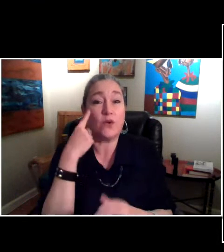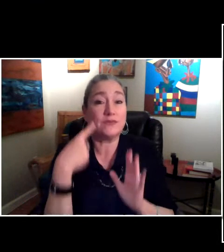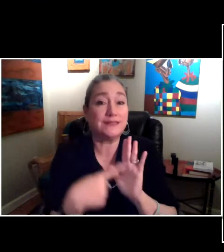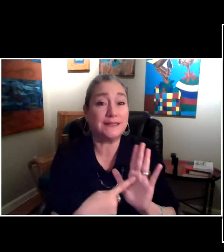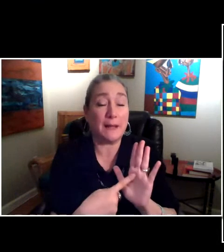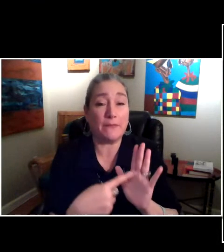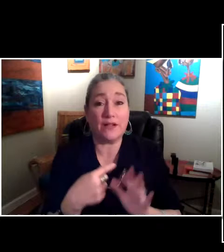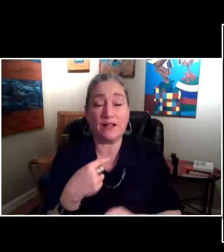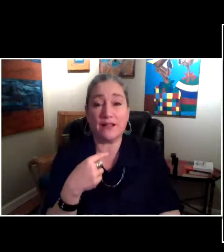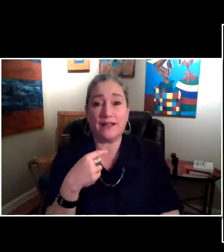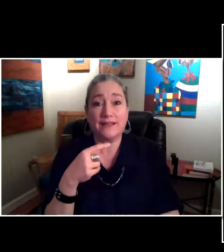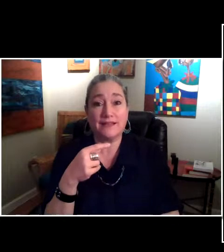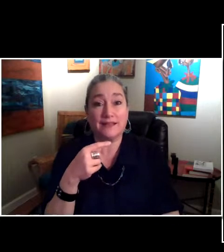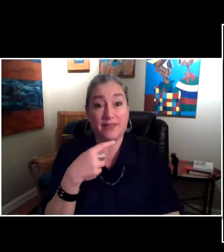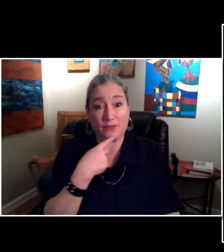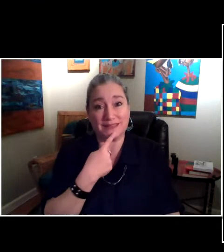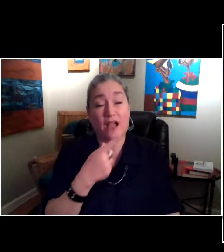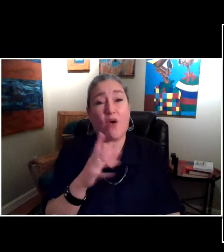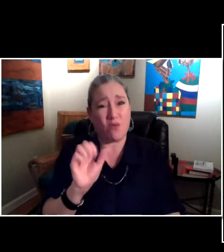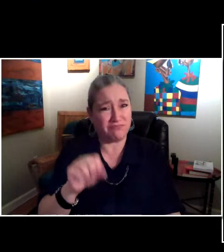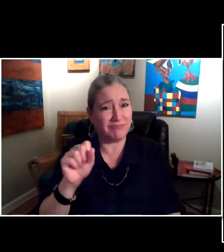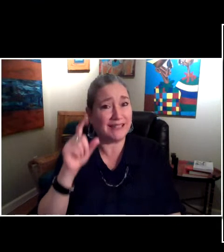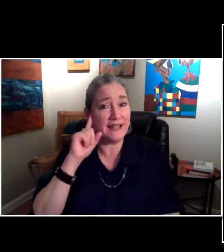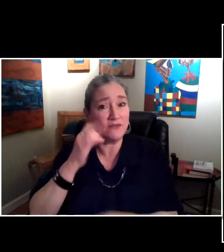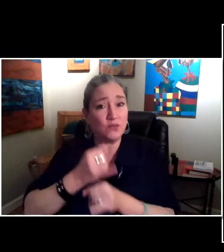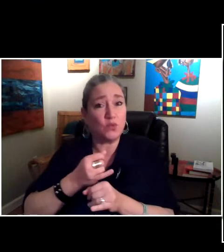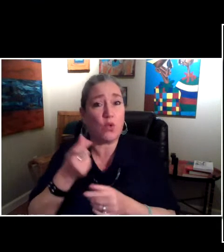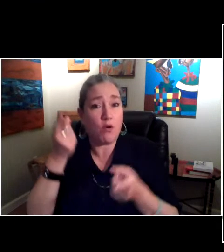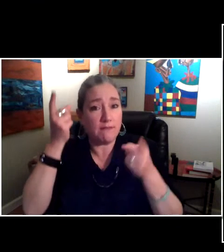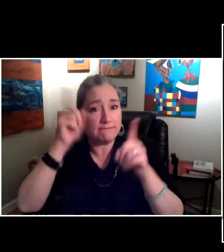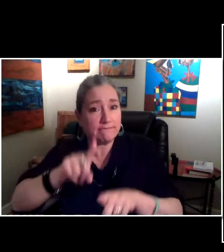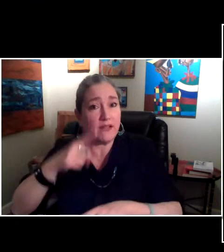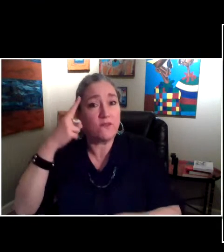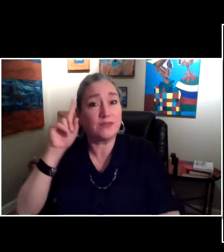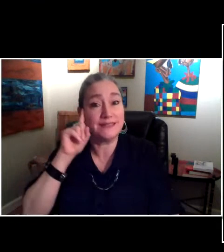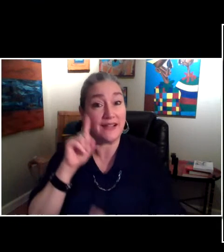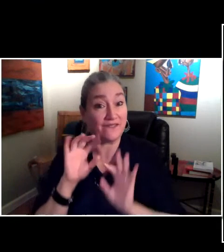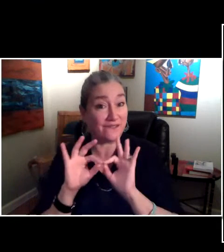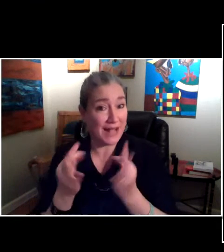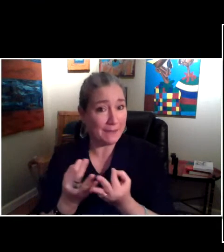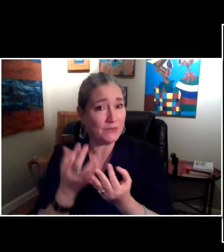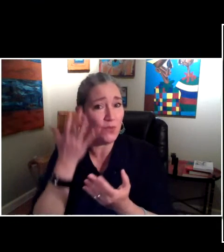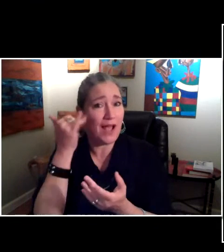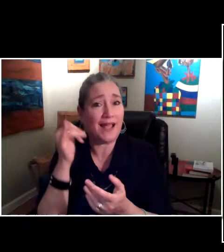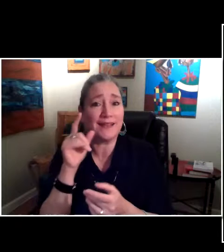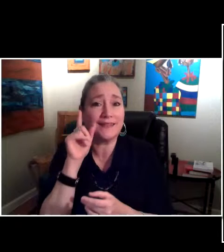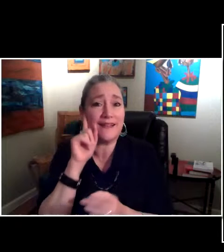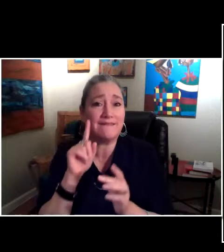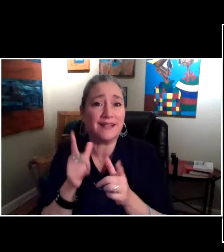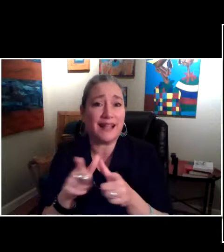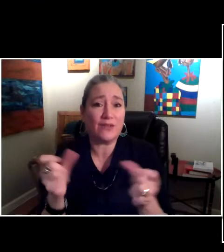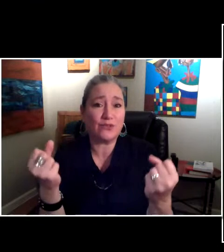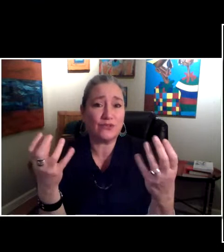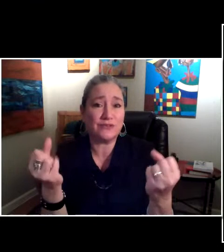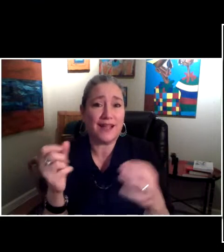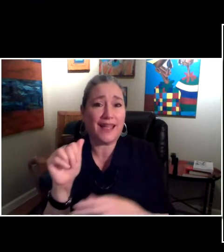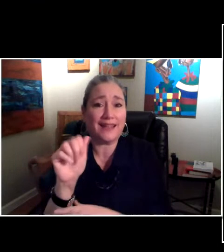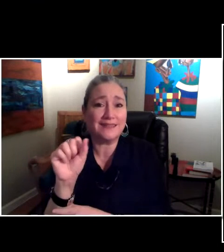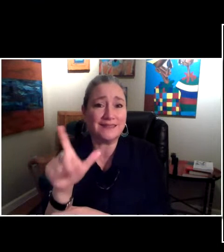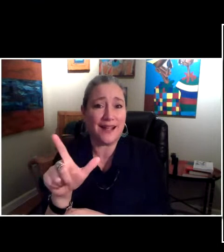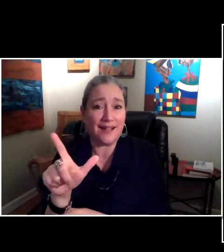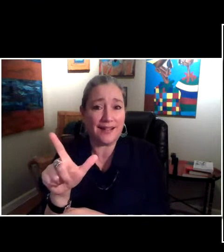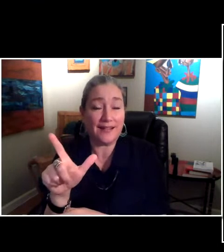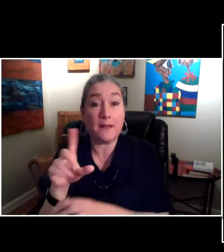different philosophies and approaches. So for example, you say, okay, well, there is the deaf school and that works for